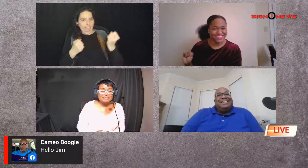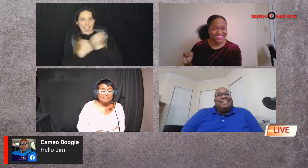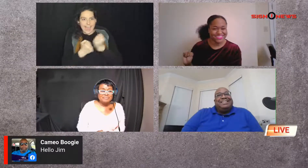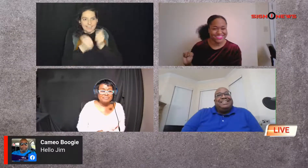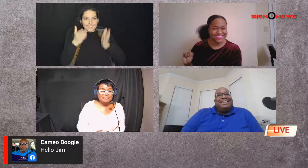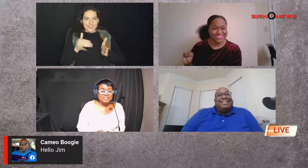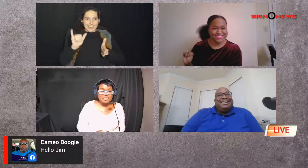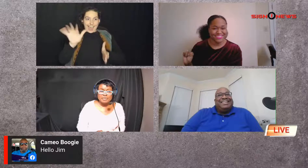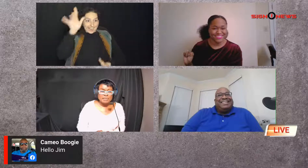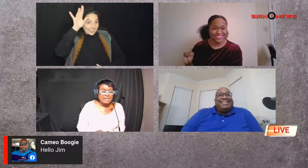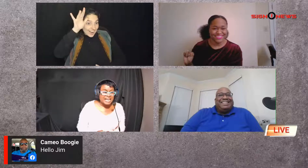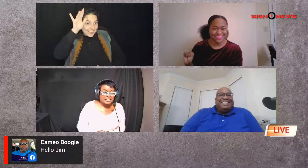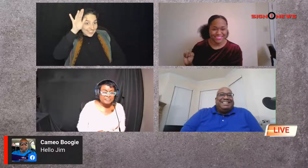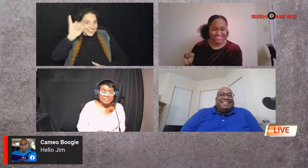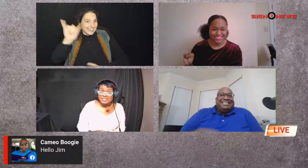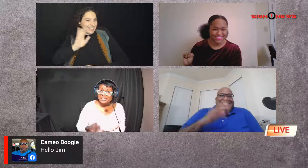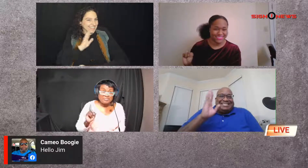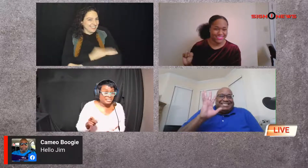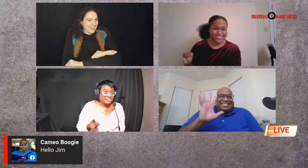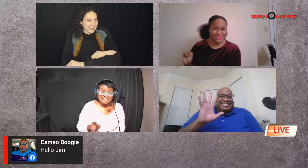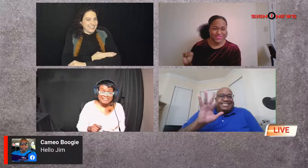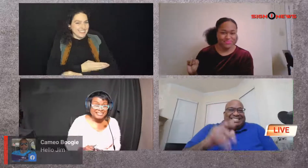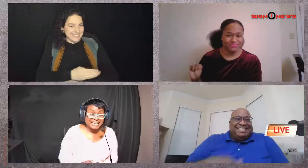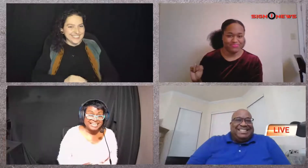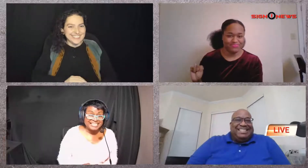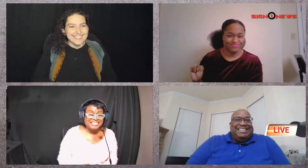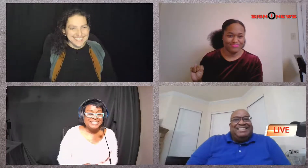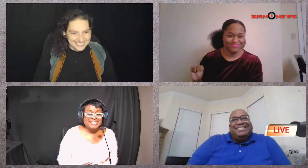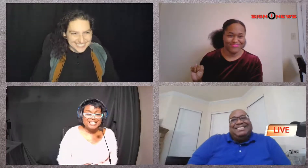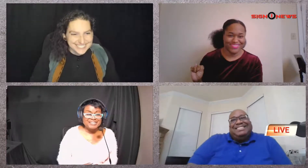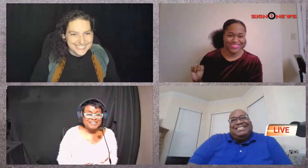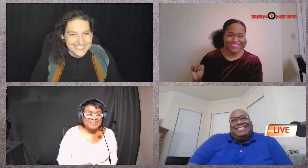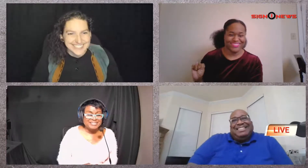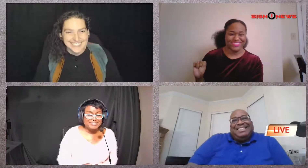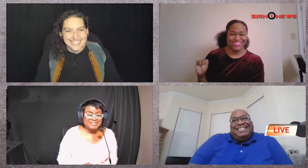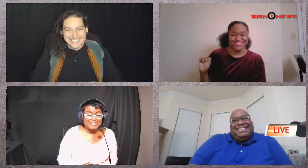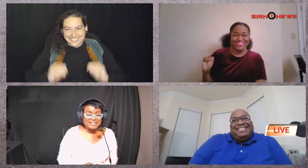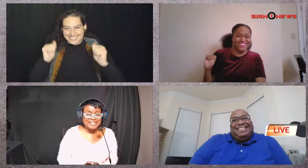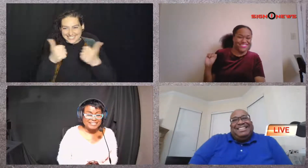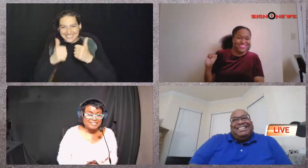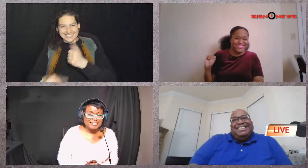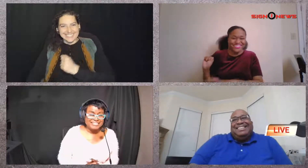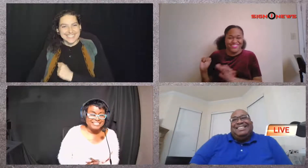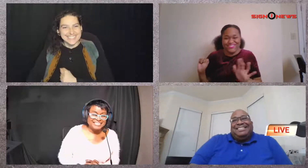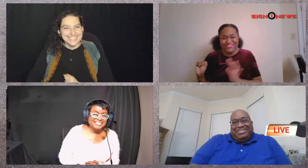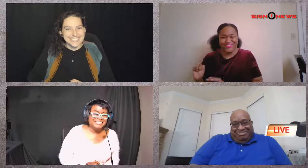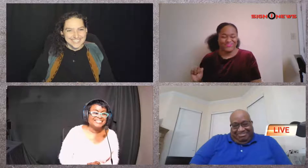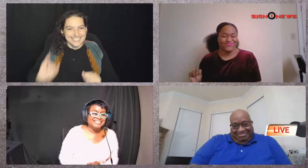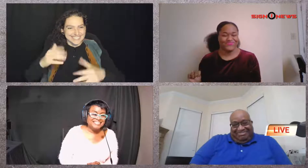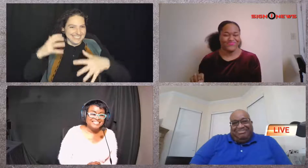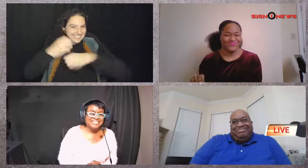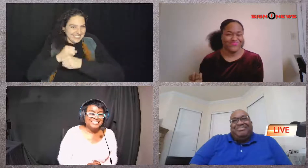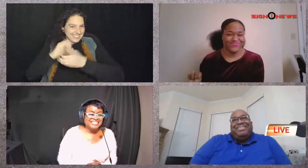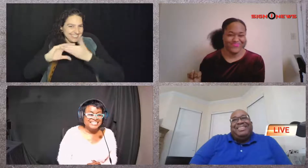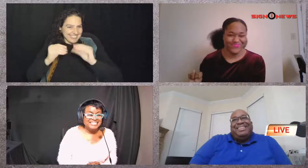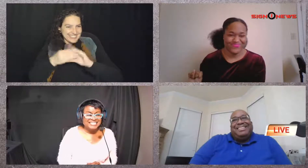success now. She's become an activist herself, just like her dad, like father, like daughter.